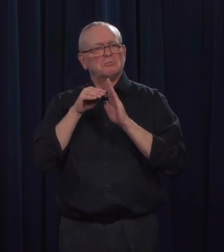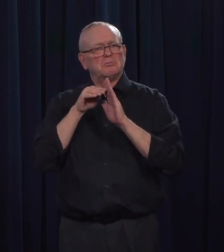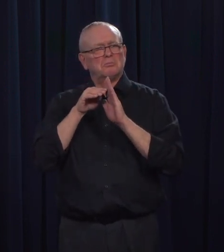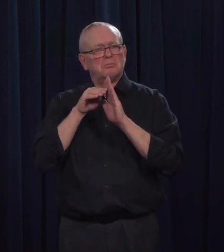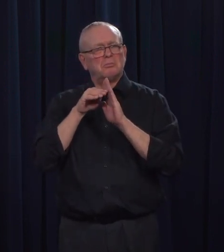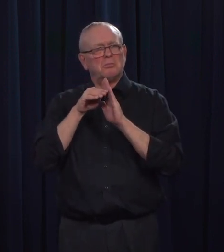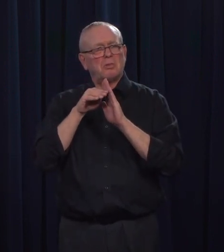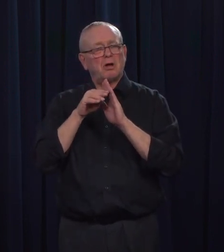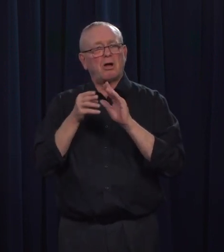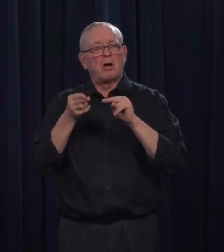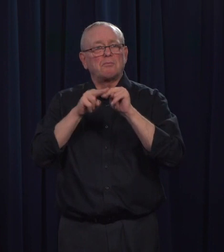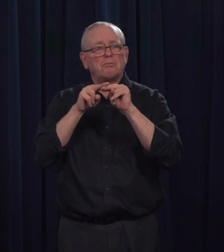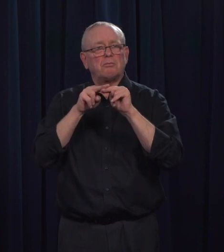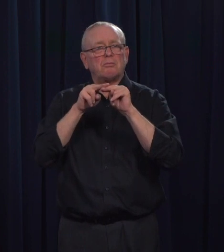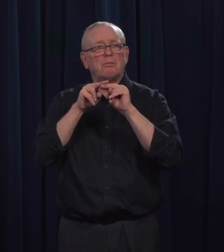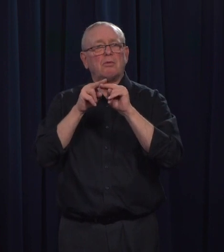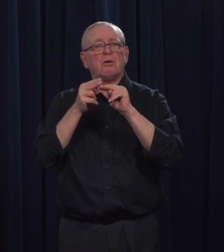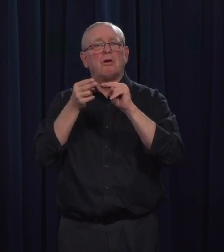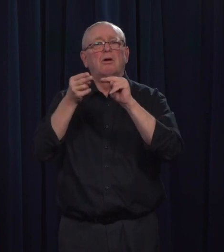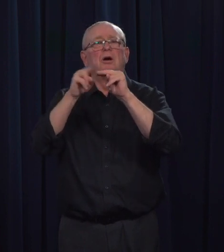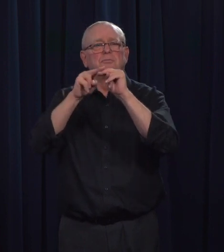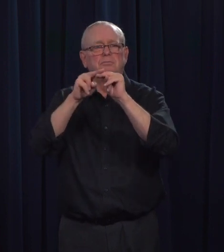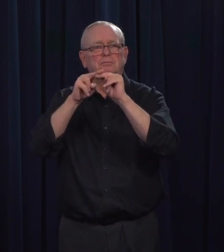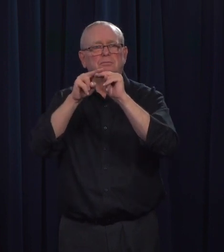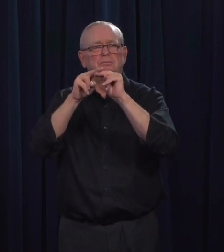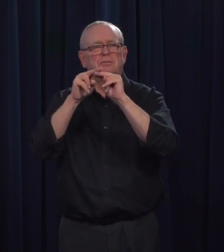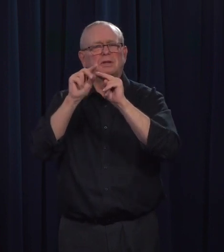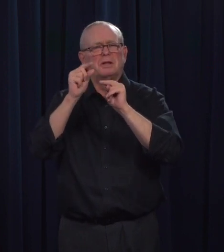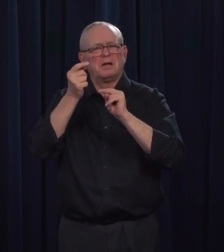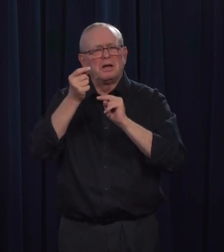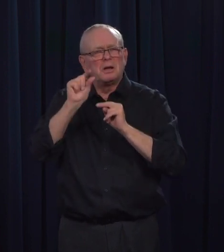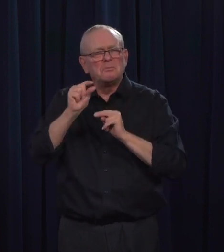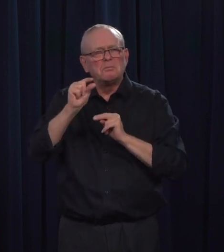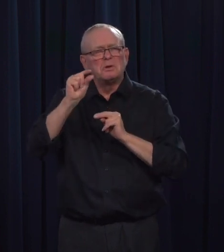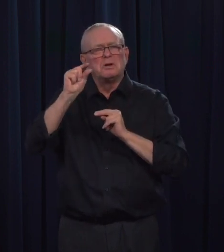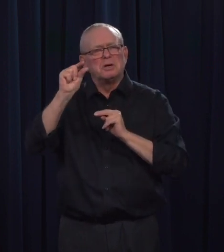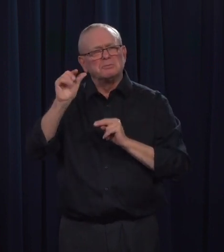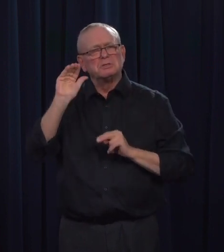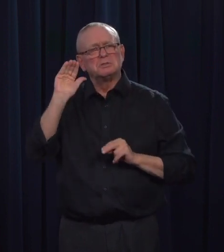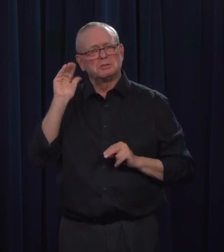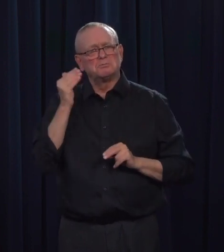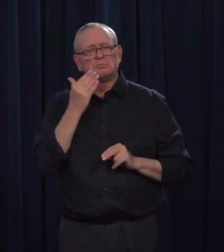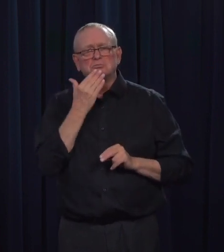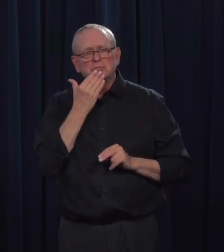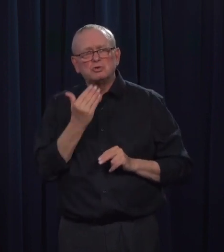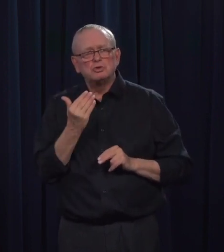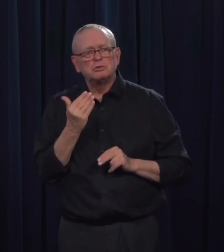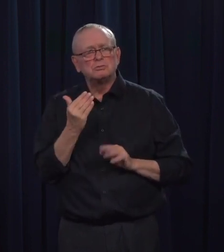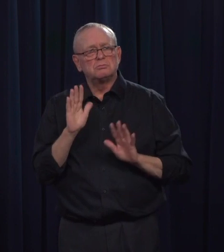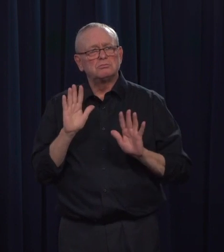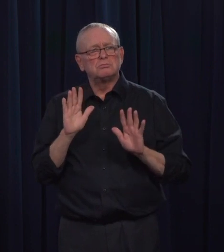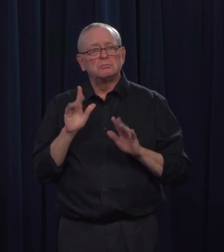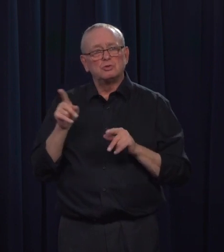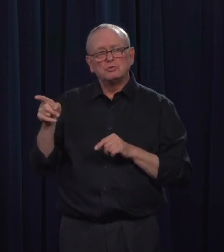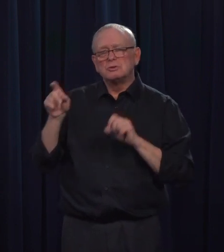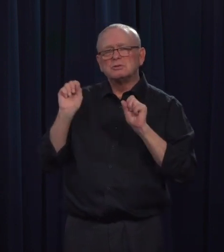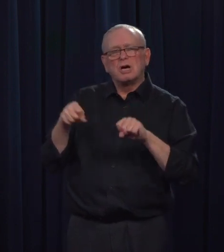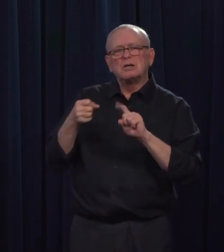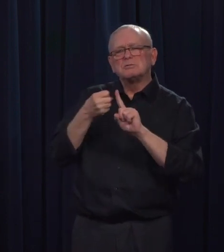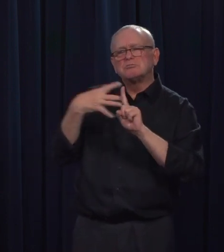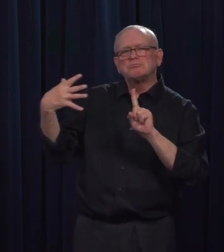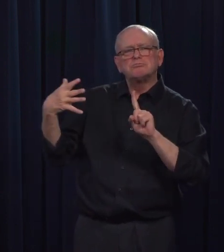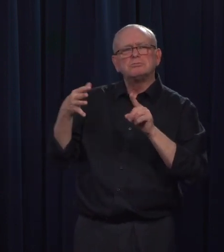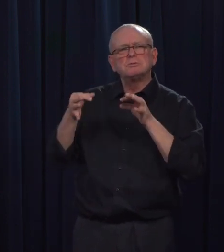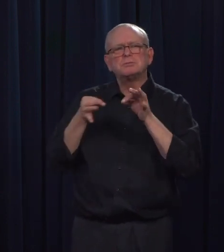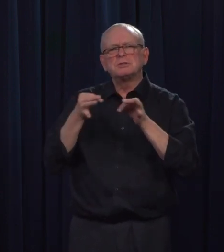just wondering if you can elaborate on what that might be, why that is, and what that might mean for flattening the curve. So one of the things